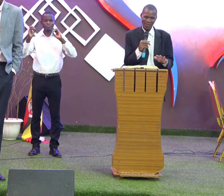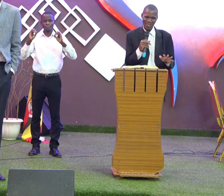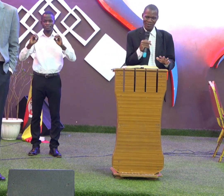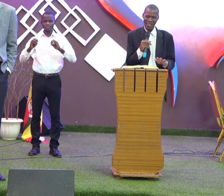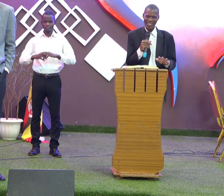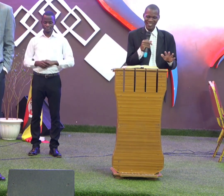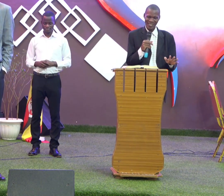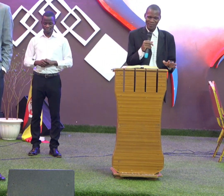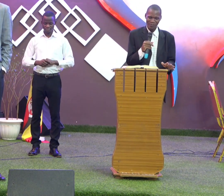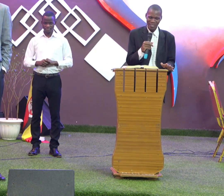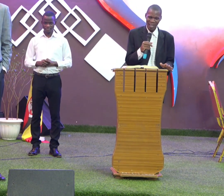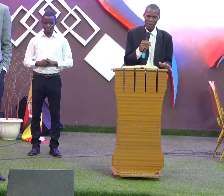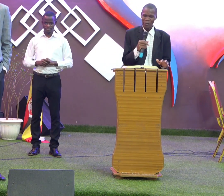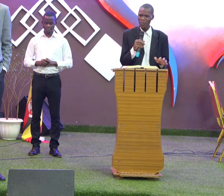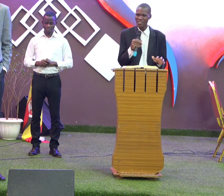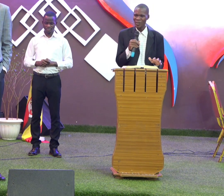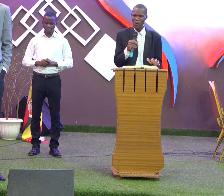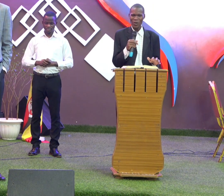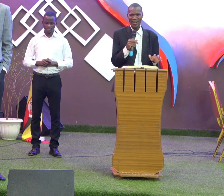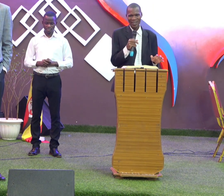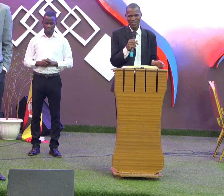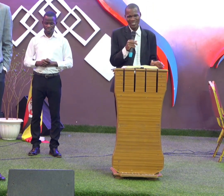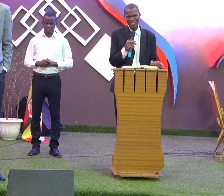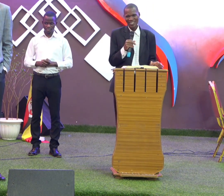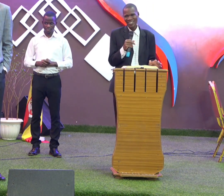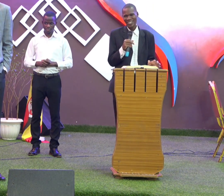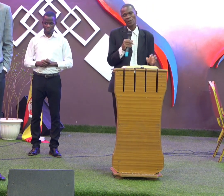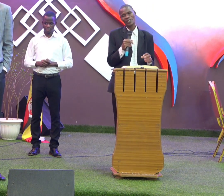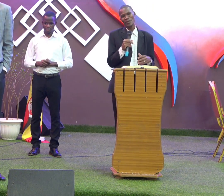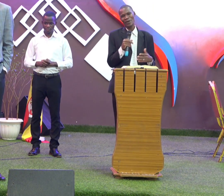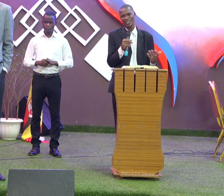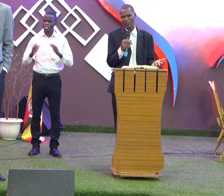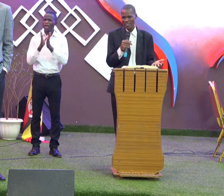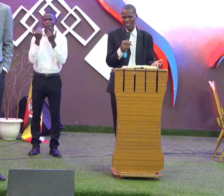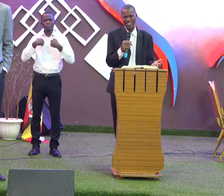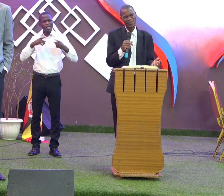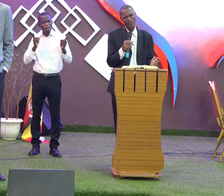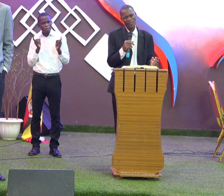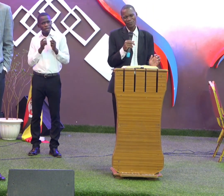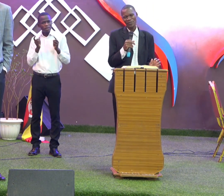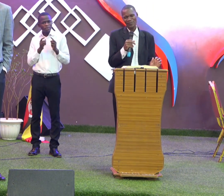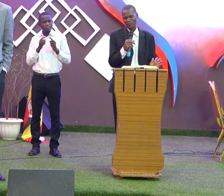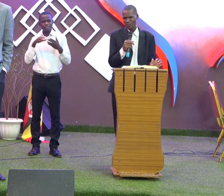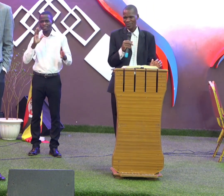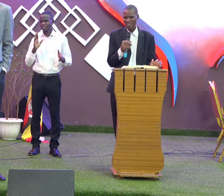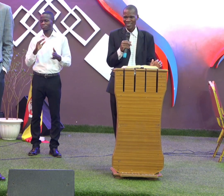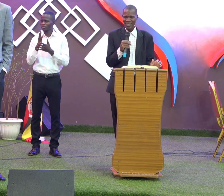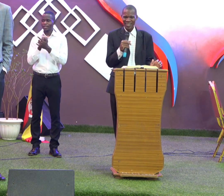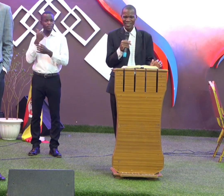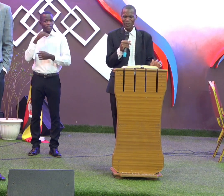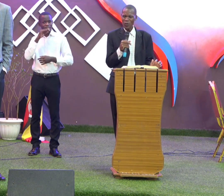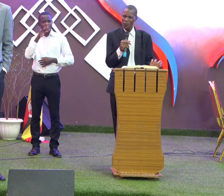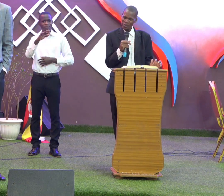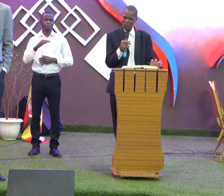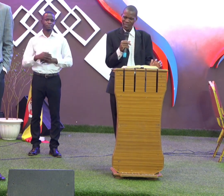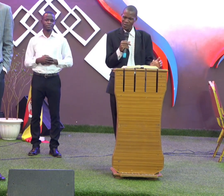slept so well, comfortable in her sleep, but I was rotating all around. He thought maybe I was in fasting and I felt saagala.